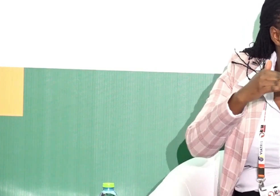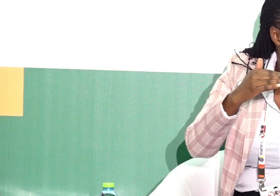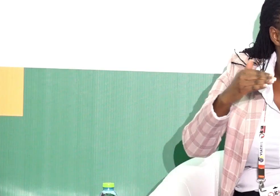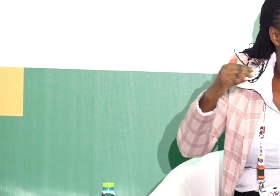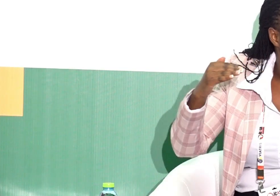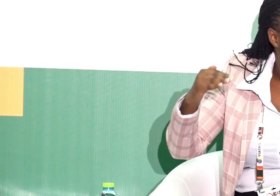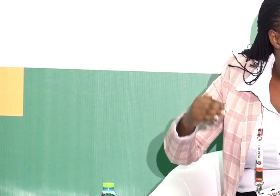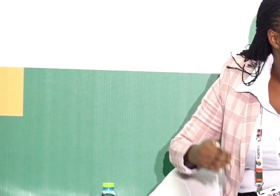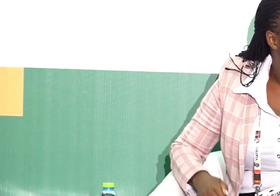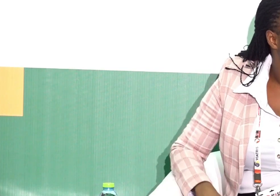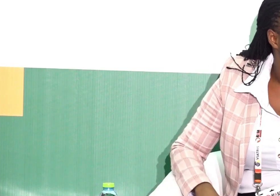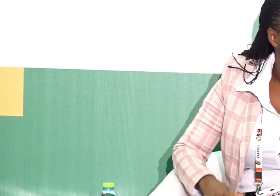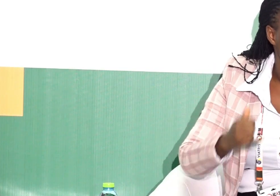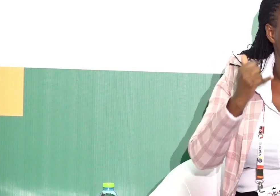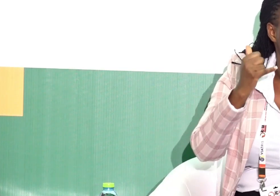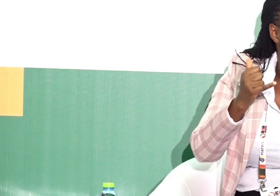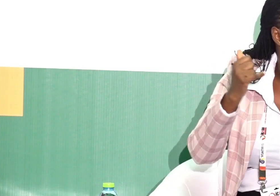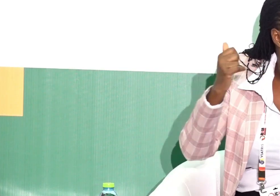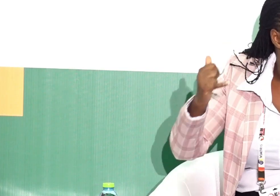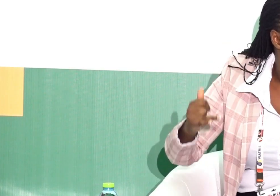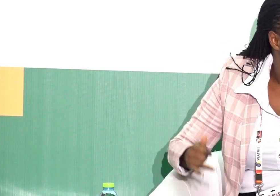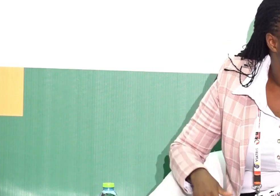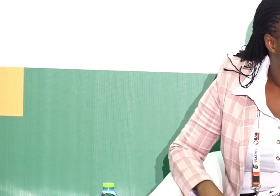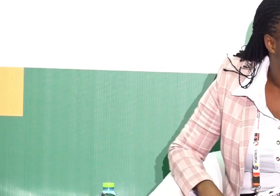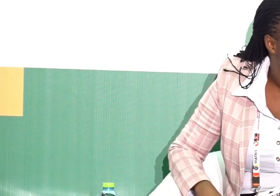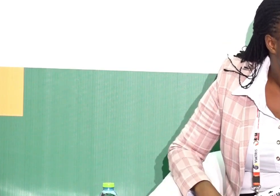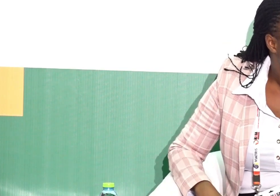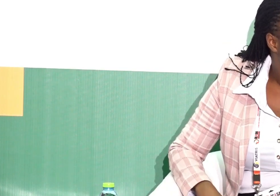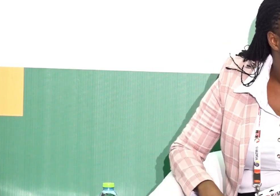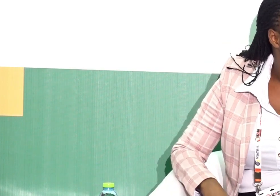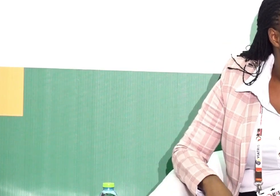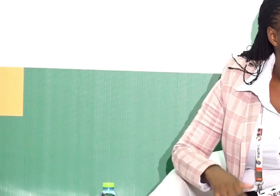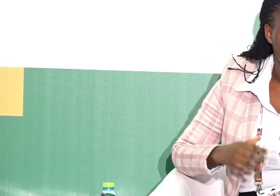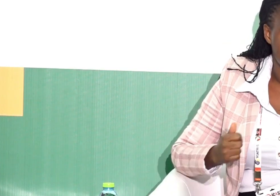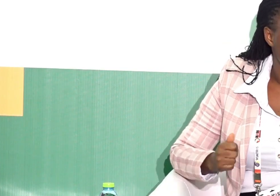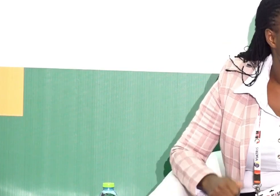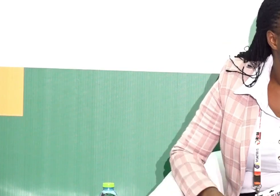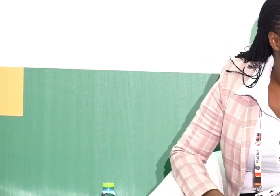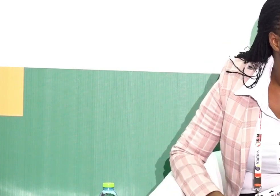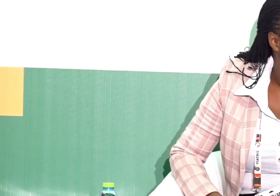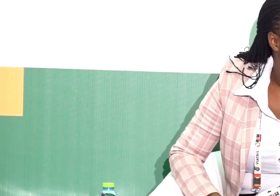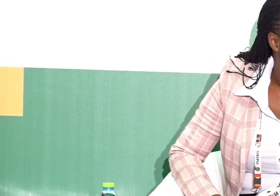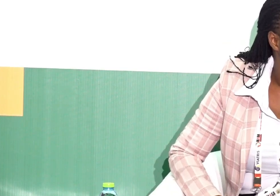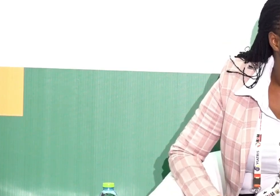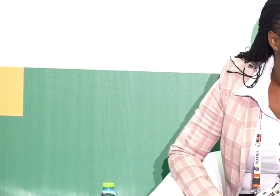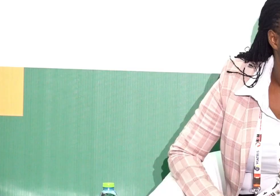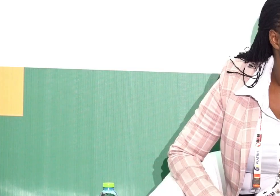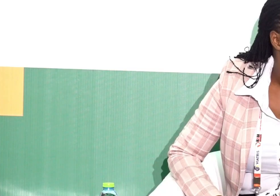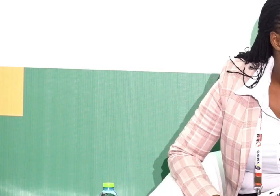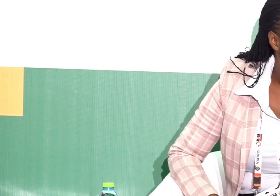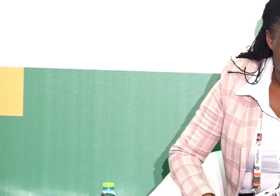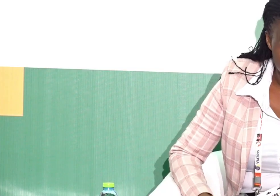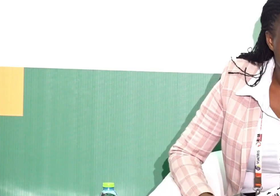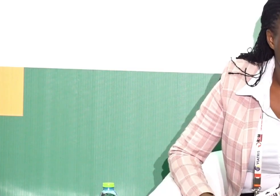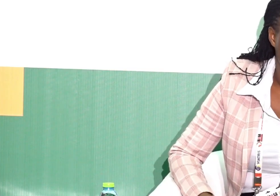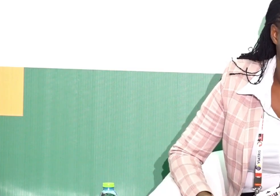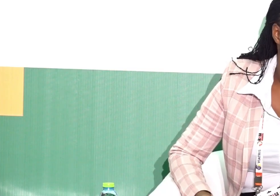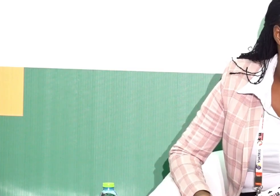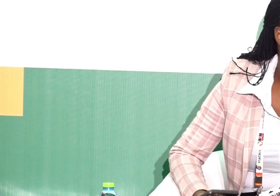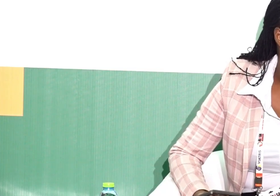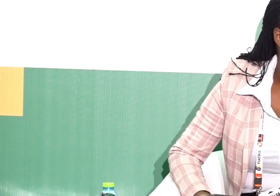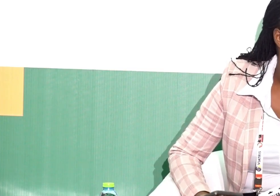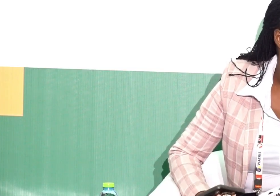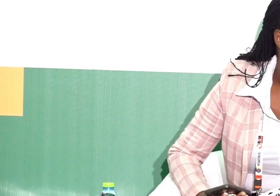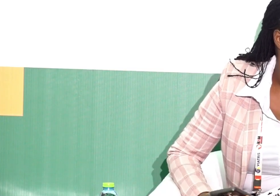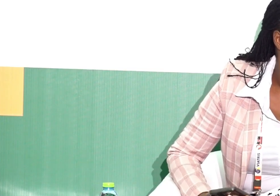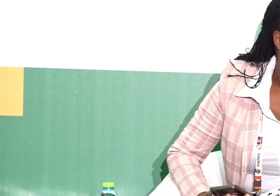the routine indicators, screening and treatment. So it's an area where we really need to look at further,